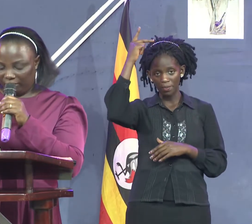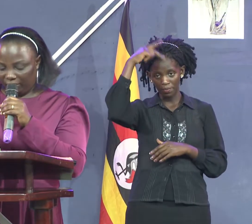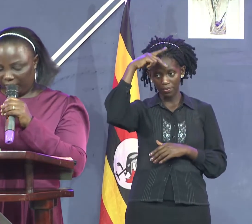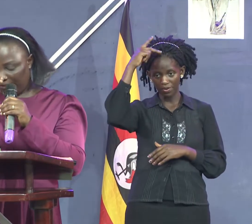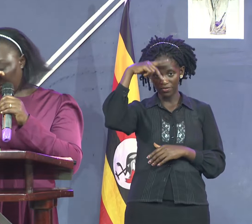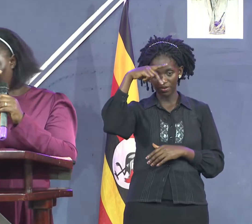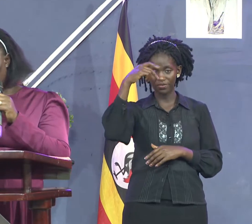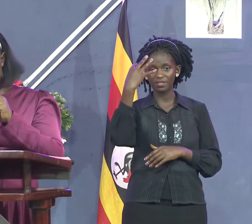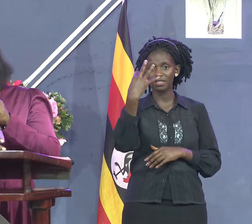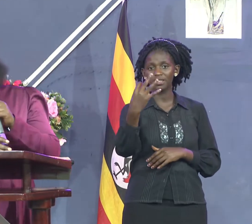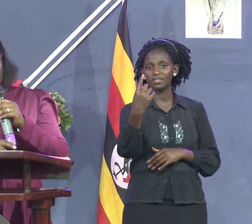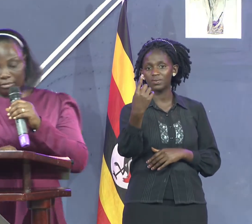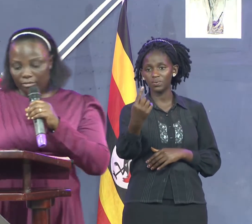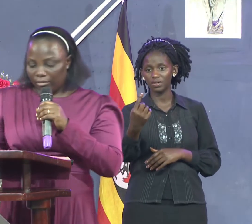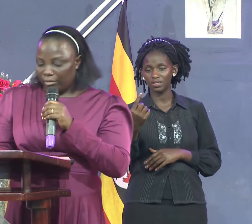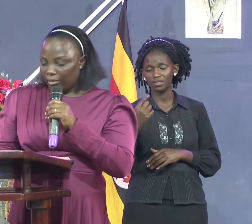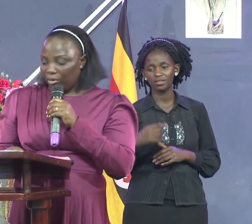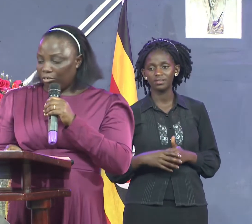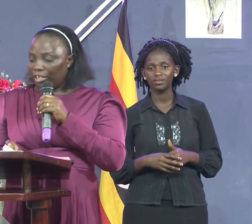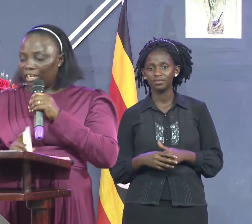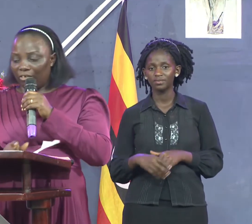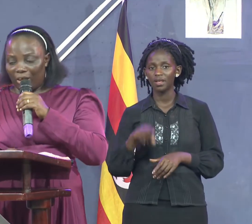She's found in the book of Proverbs